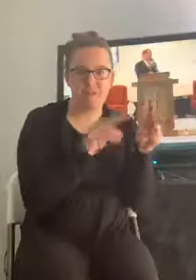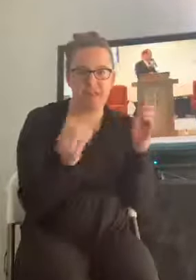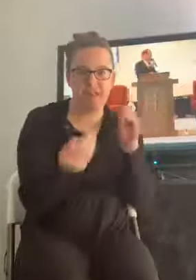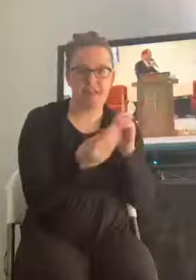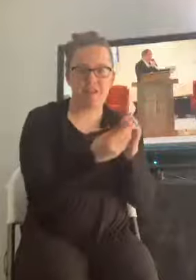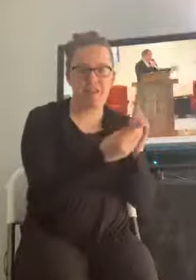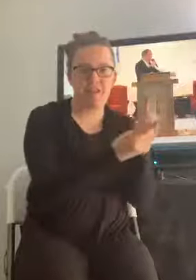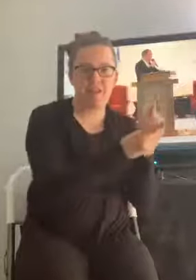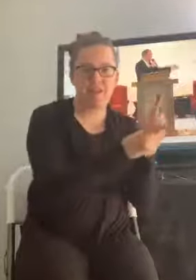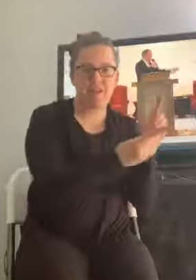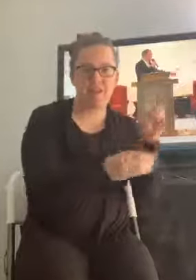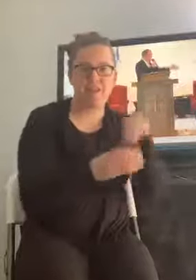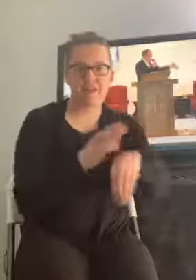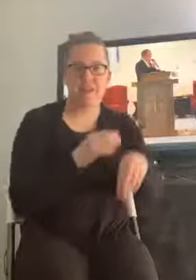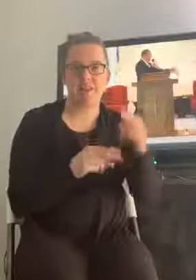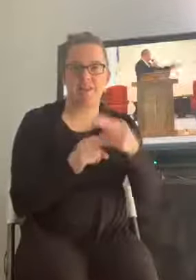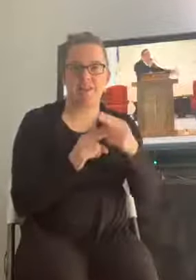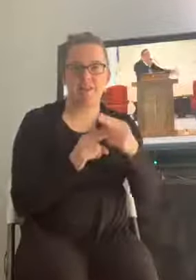in the name of Jesus.